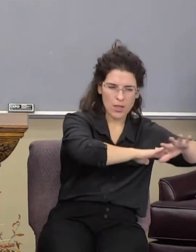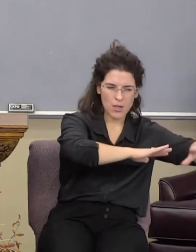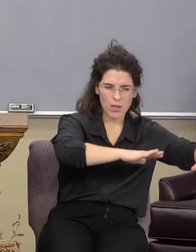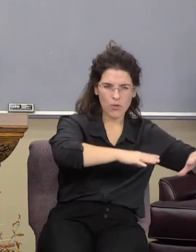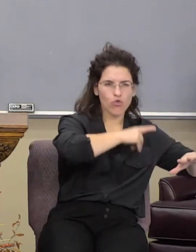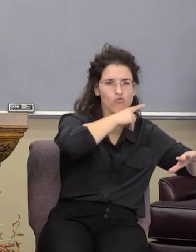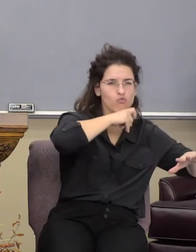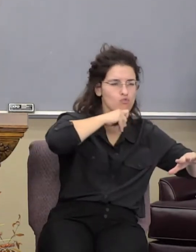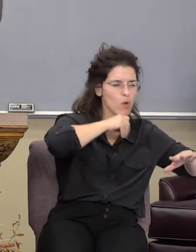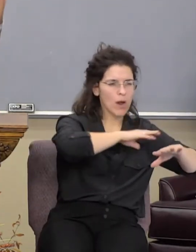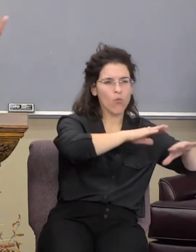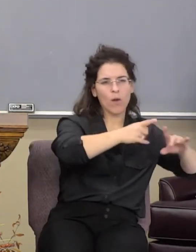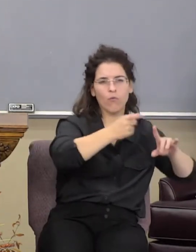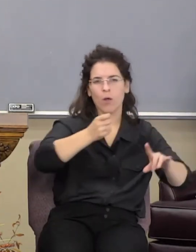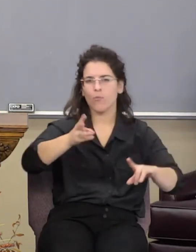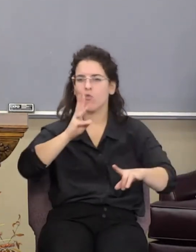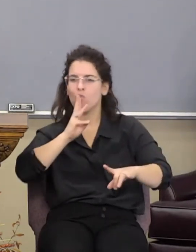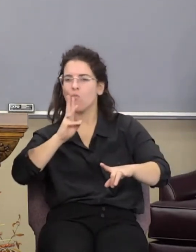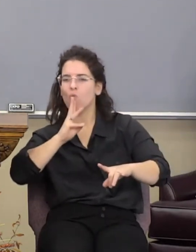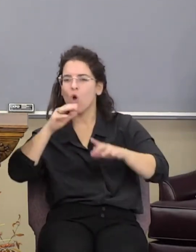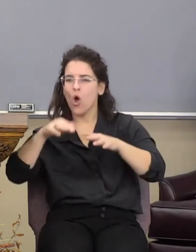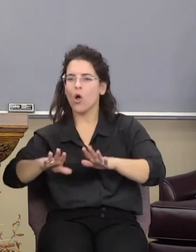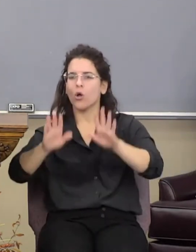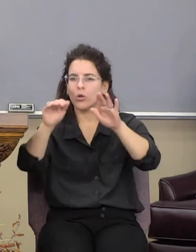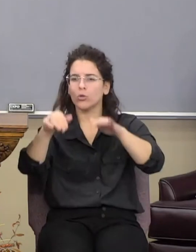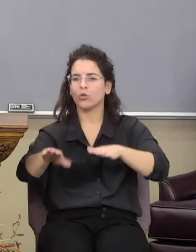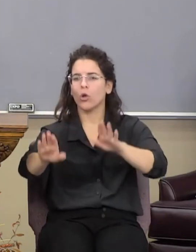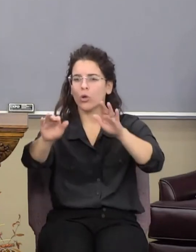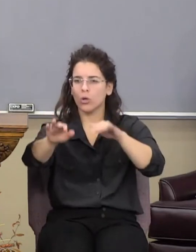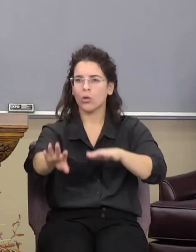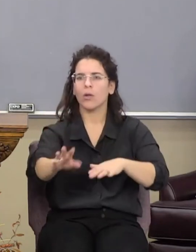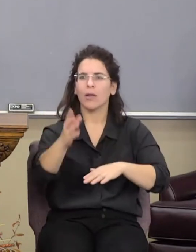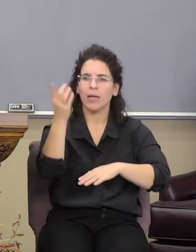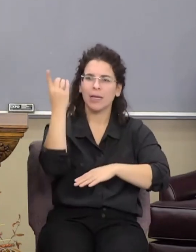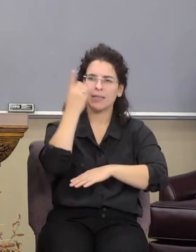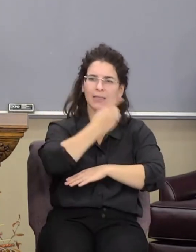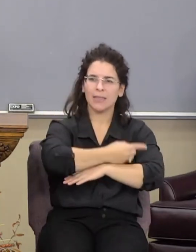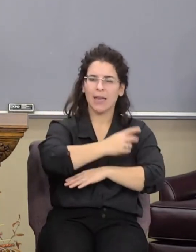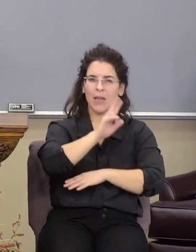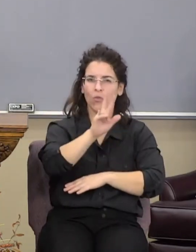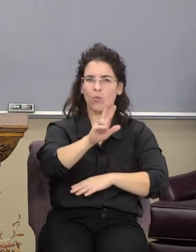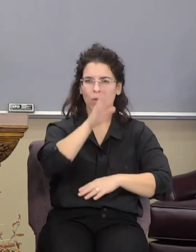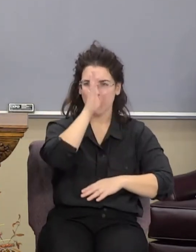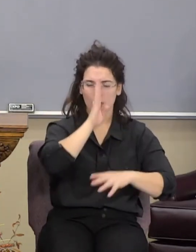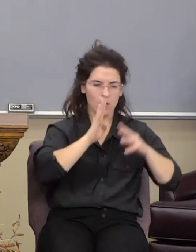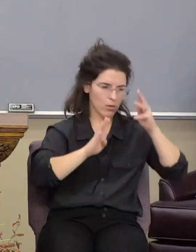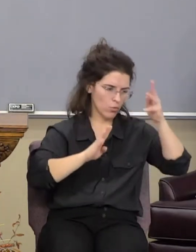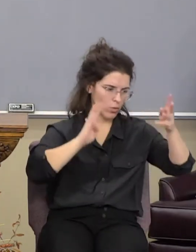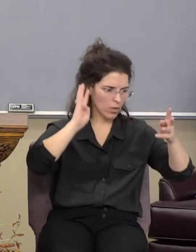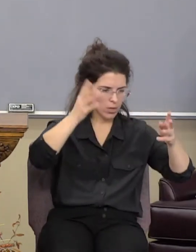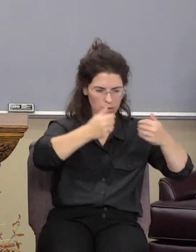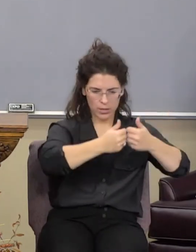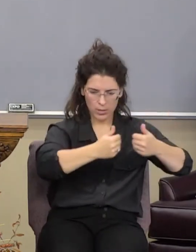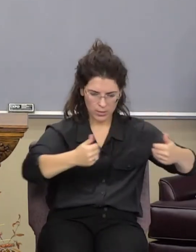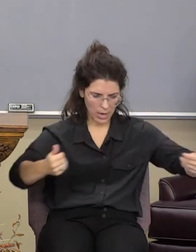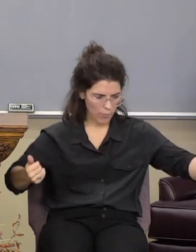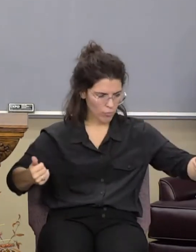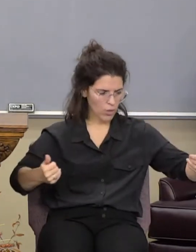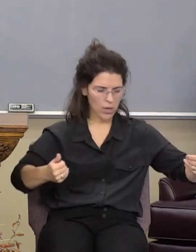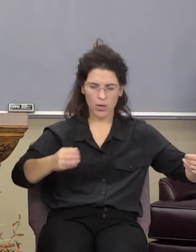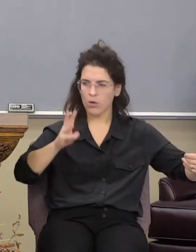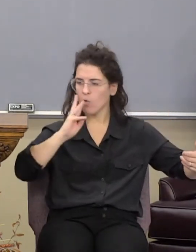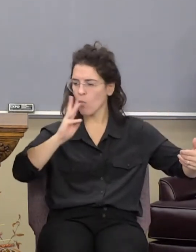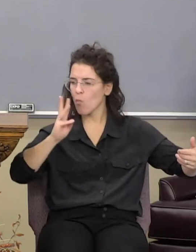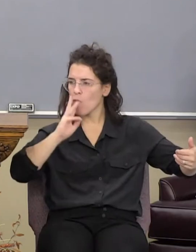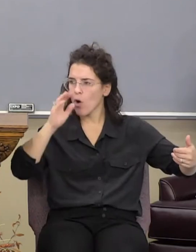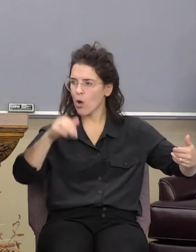dry ground, from the water, from the sea. On day 3, God did create or separate the waters